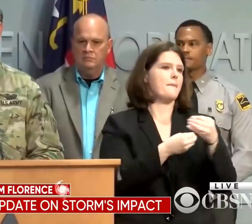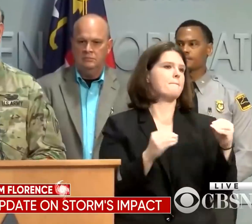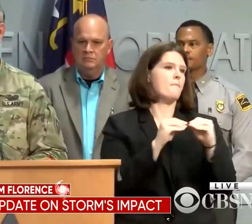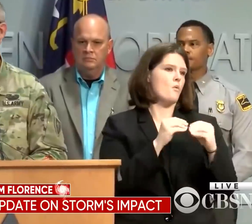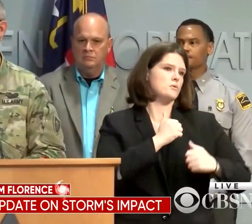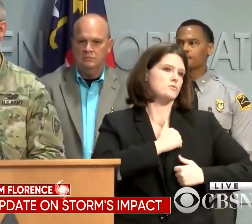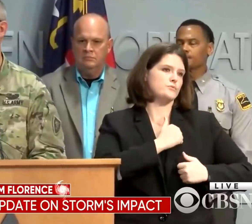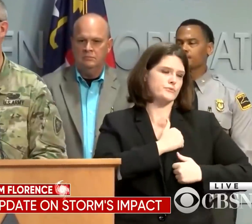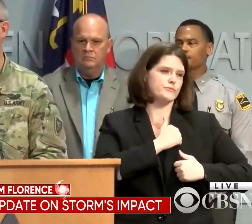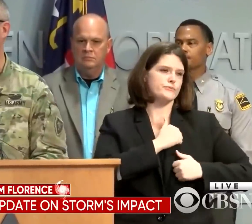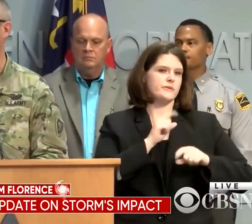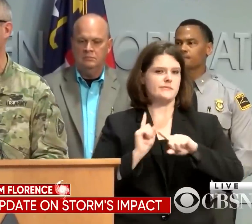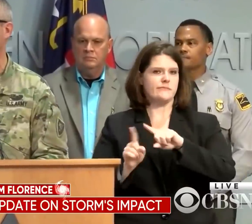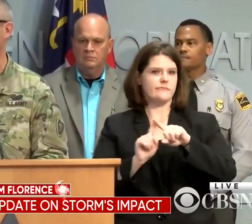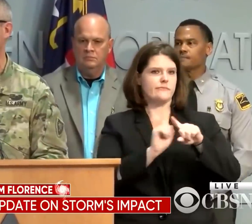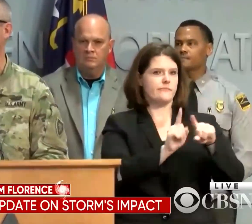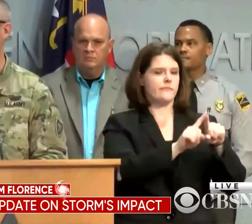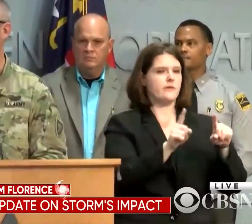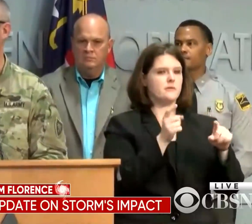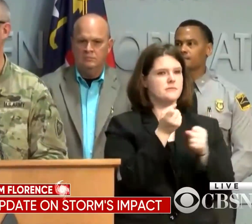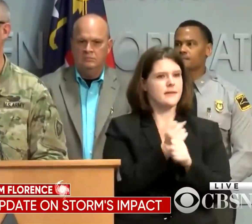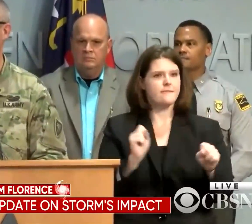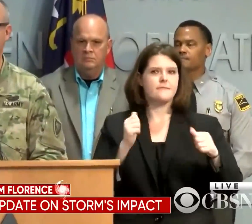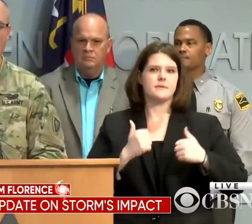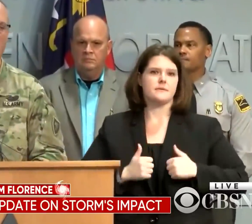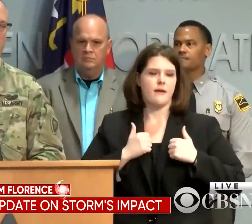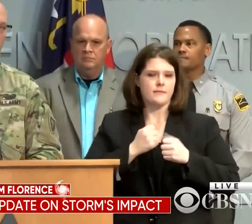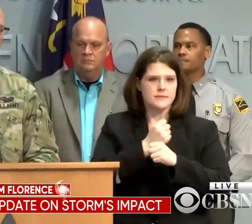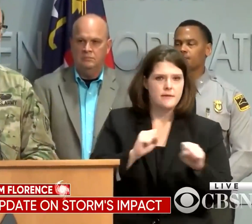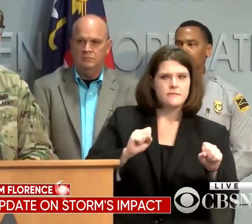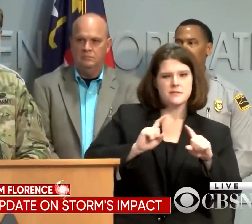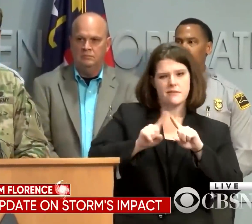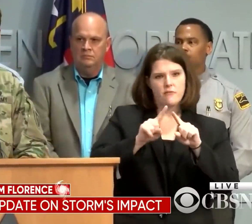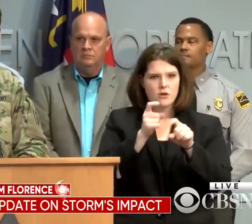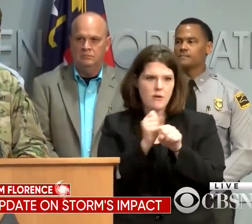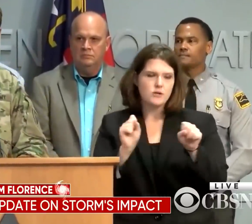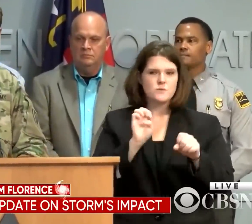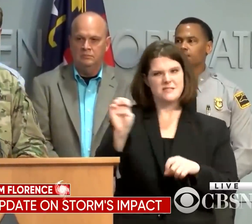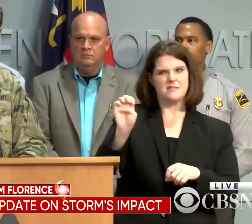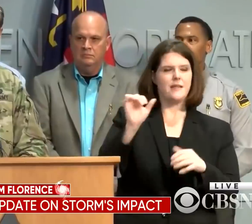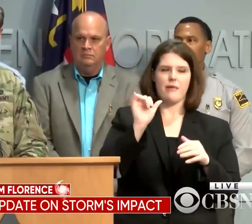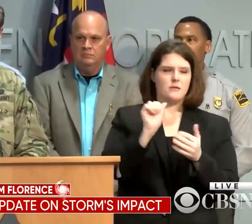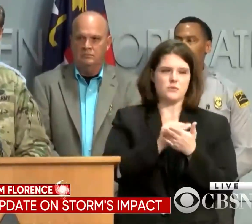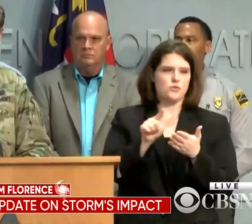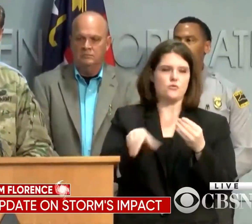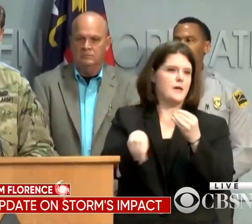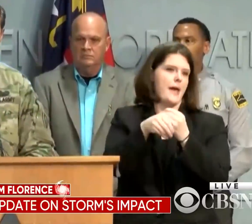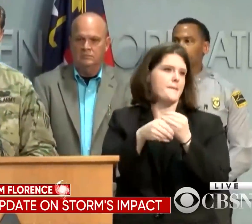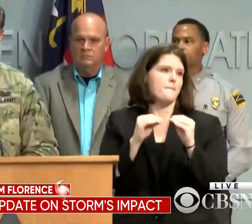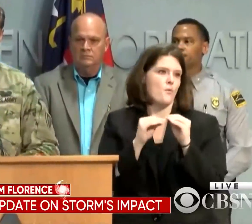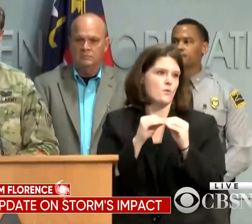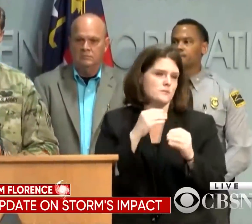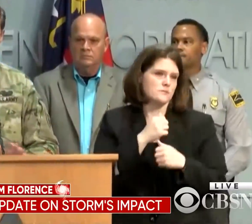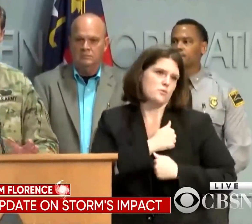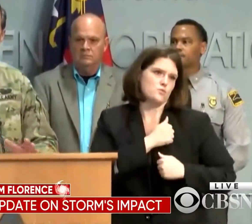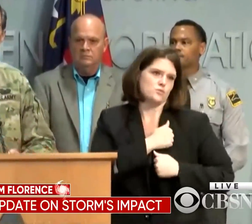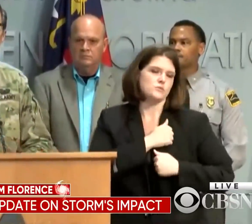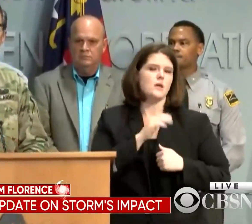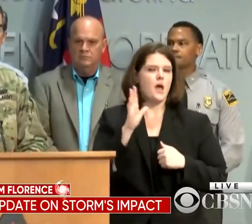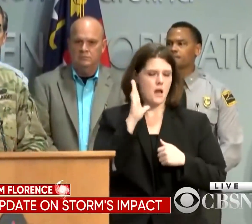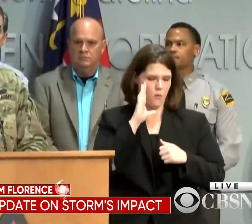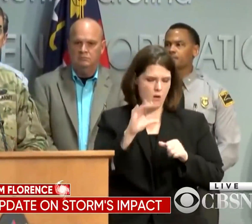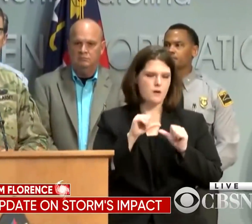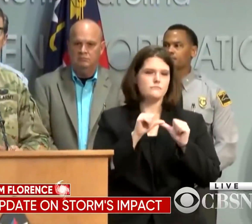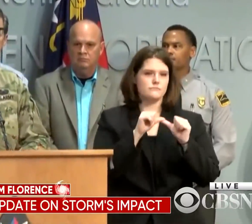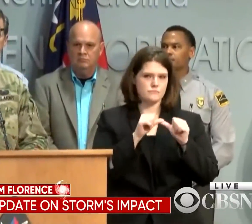employed in the various life-saving and rescue missions that are ongoing, particularly in the east. That will increase significantly as the storm continues